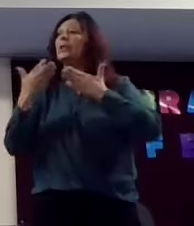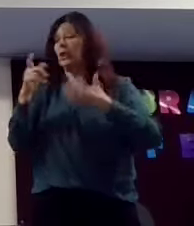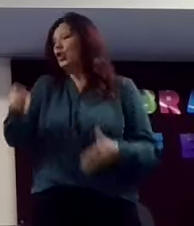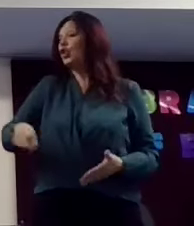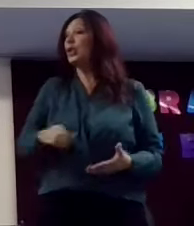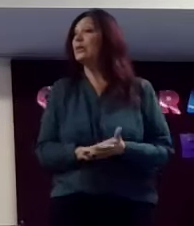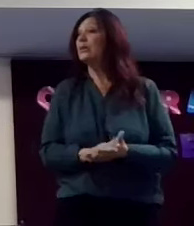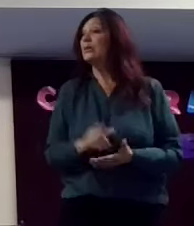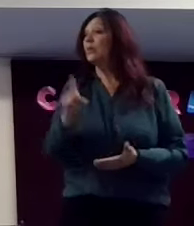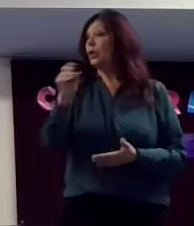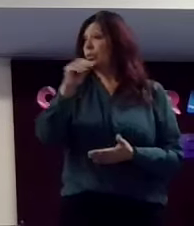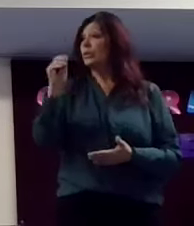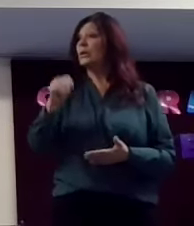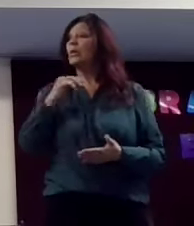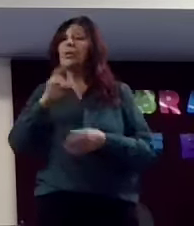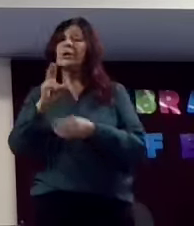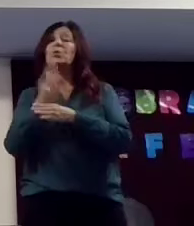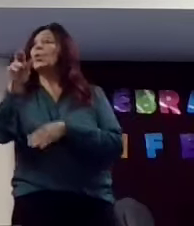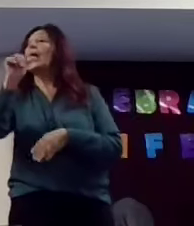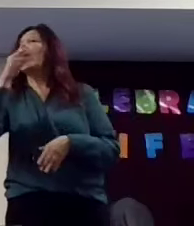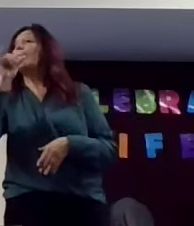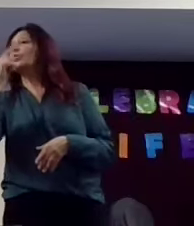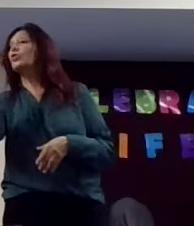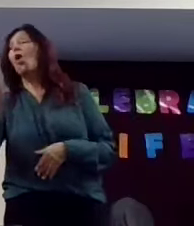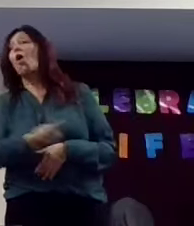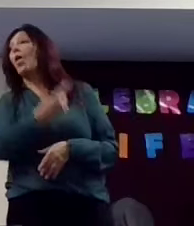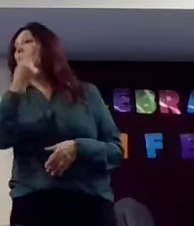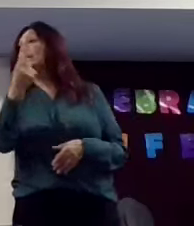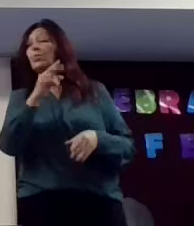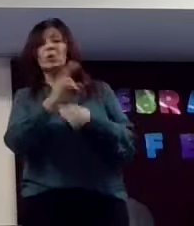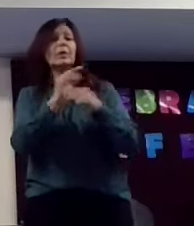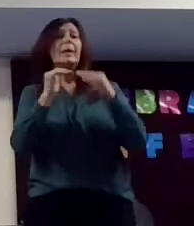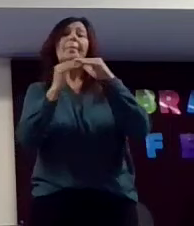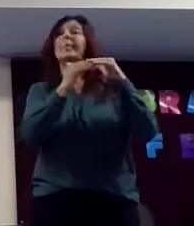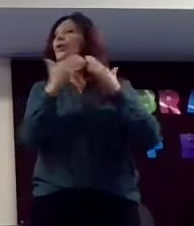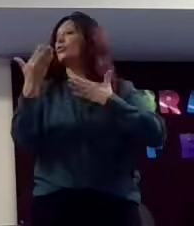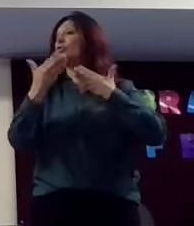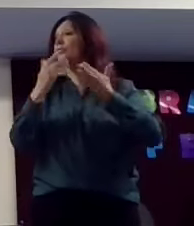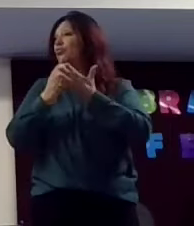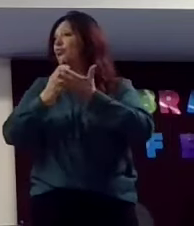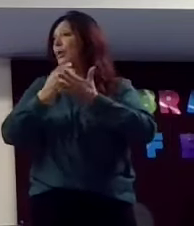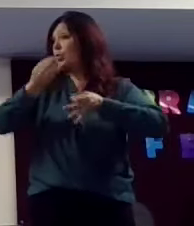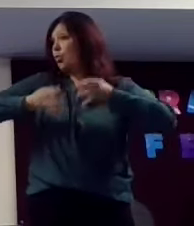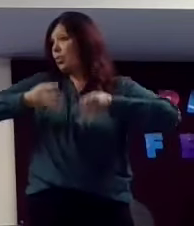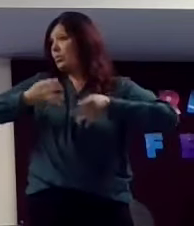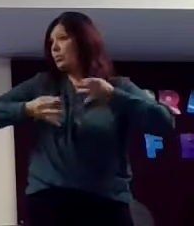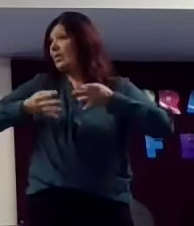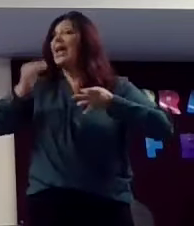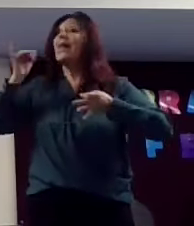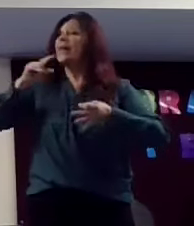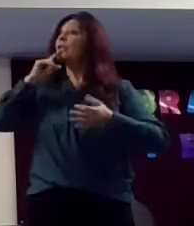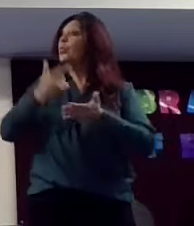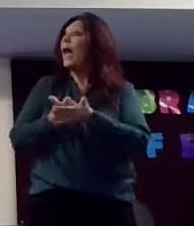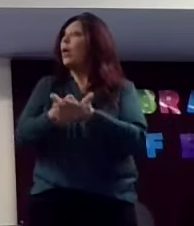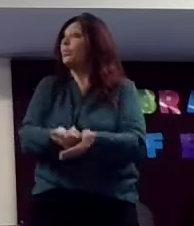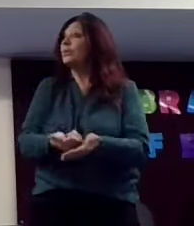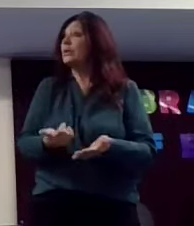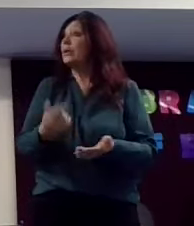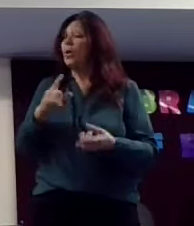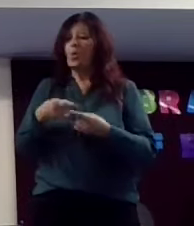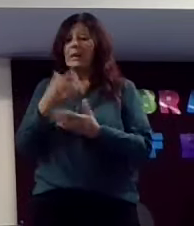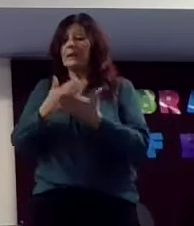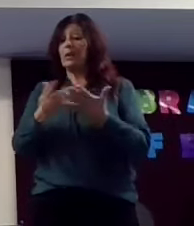it should, 100%. We use those in Amherst all the time. We use peer services in our treatment courts because that's what helps. When you